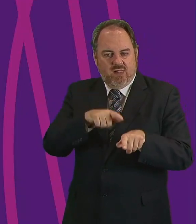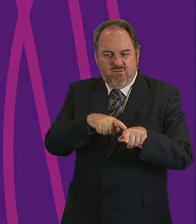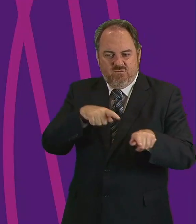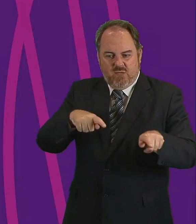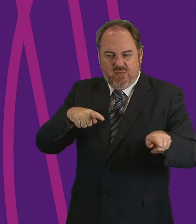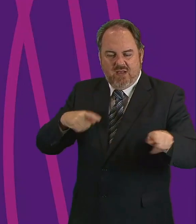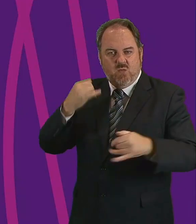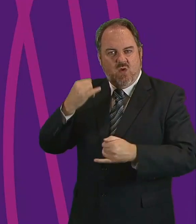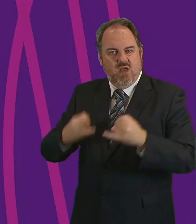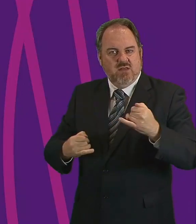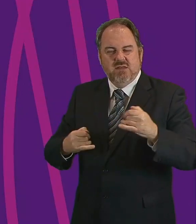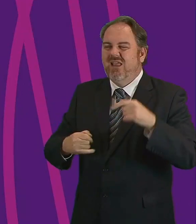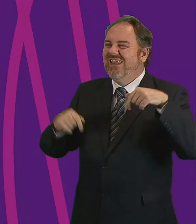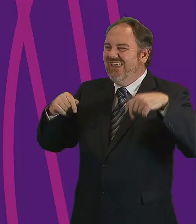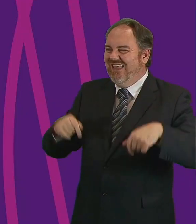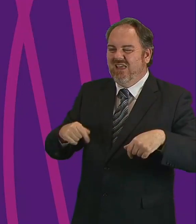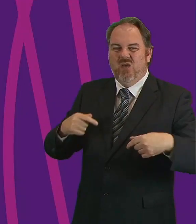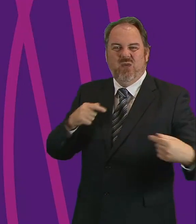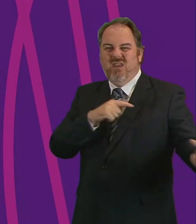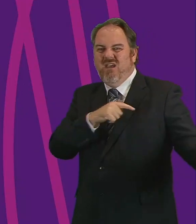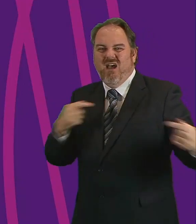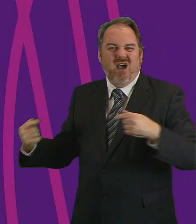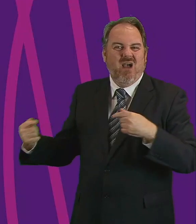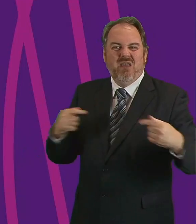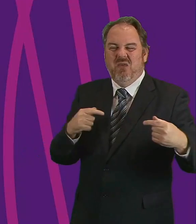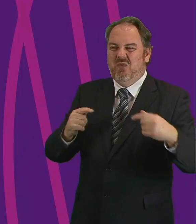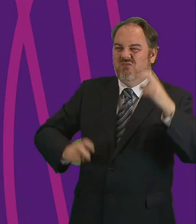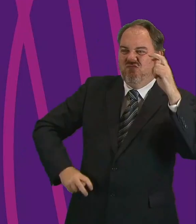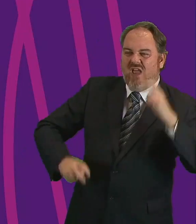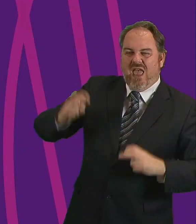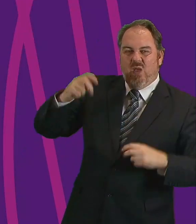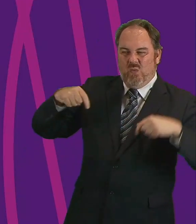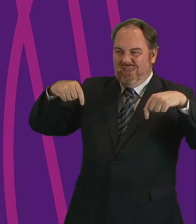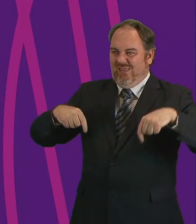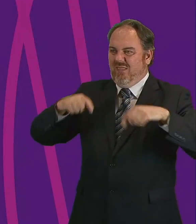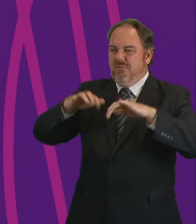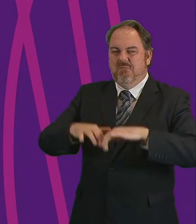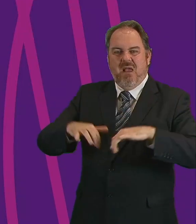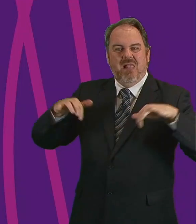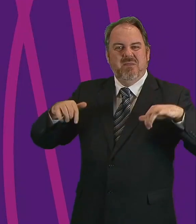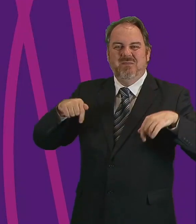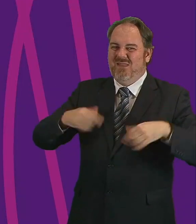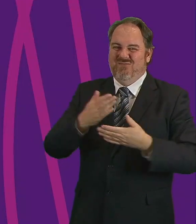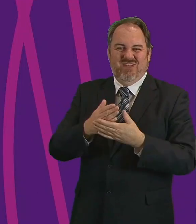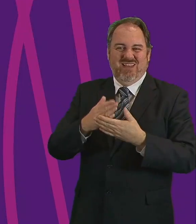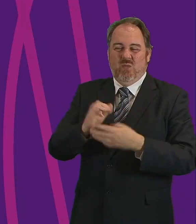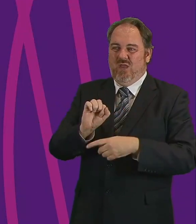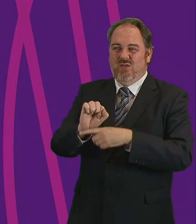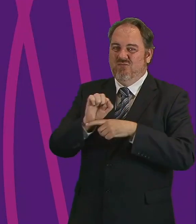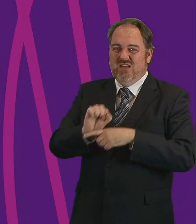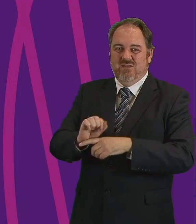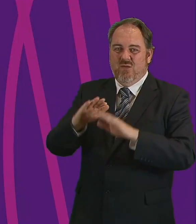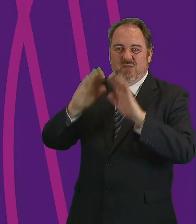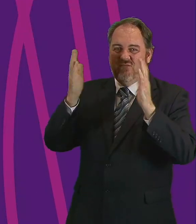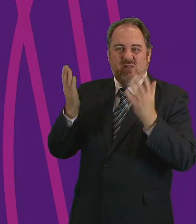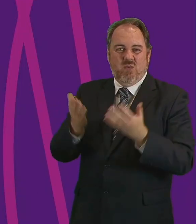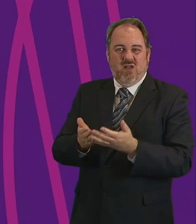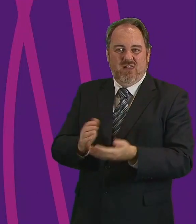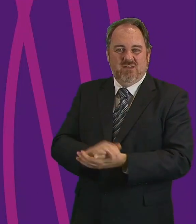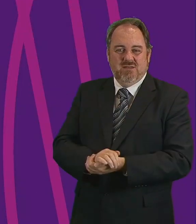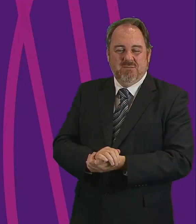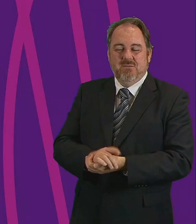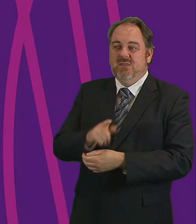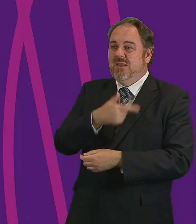we can insult each other in this political bubble that we all live in, but the fiscal challenge for many means the loss of their job, their